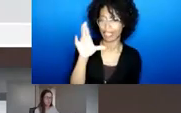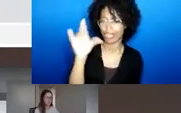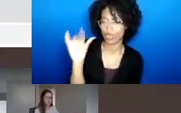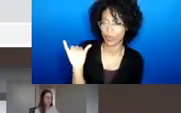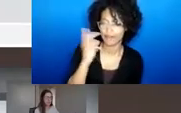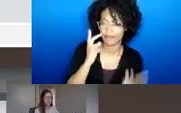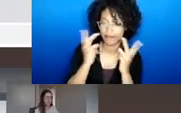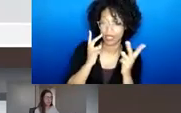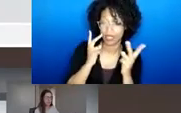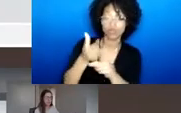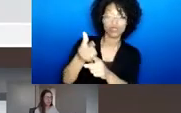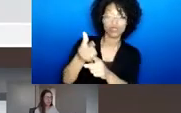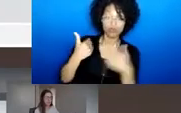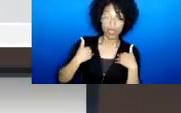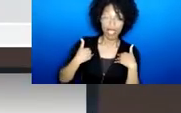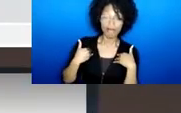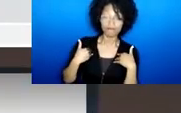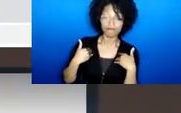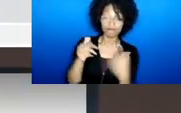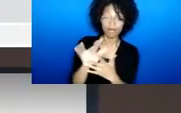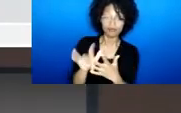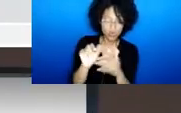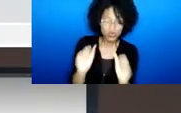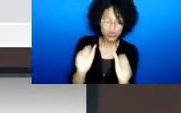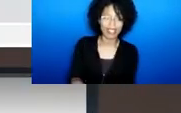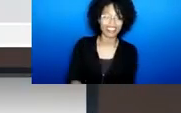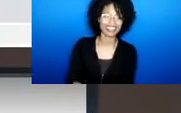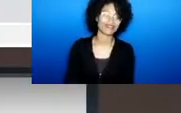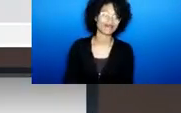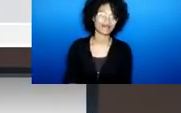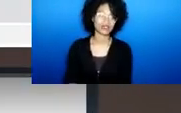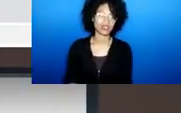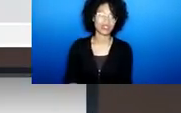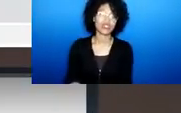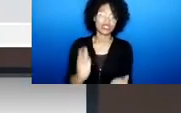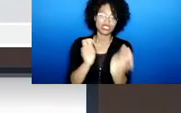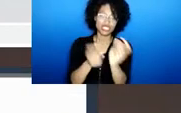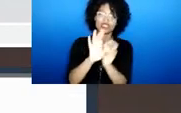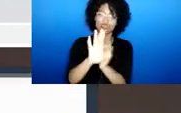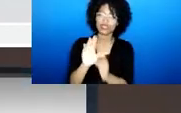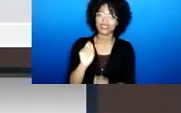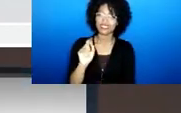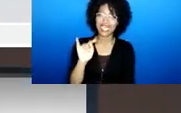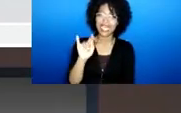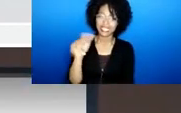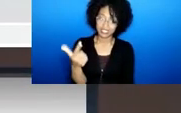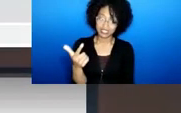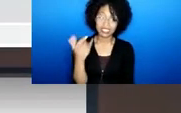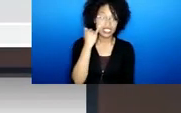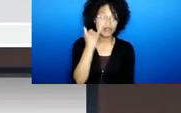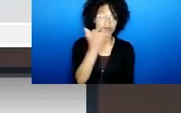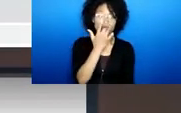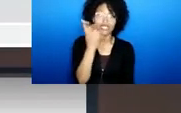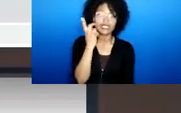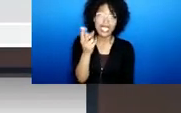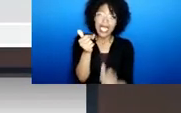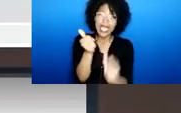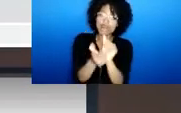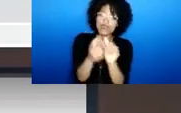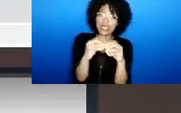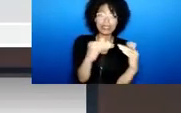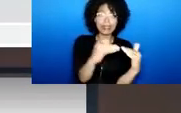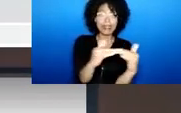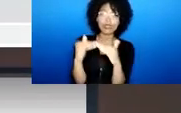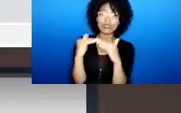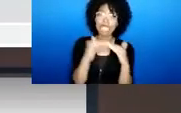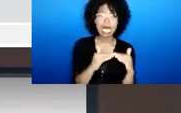individual attendee have the option to change your particular setting. So if you'd rather see everyone in an equal size